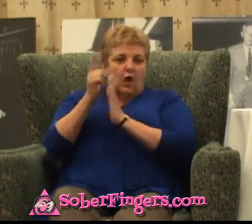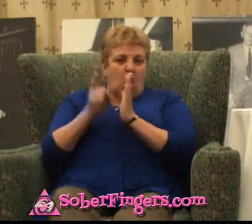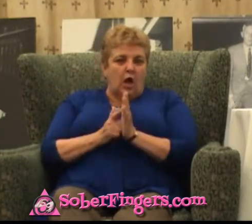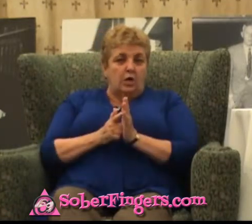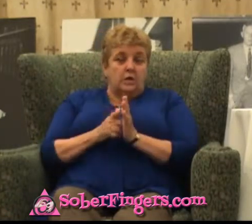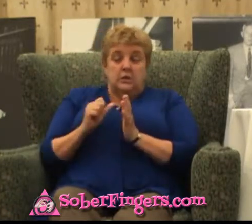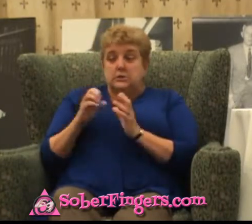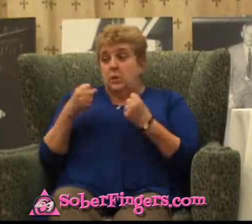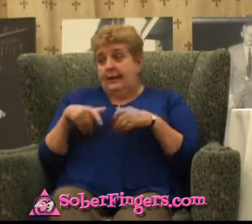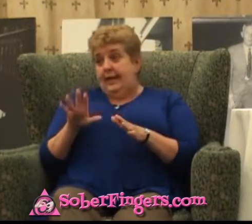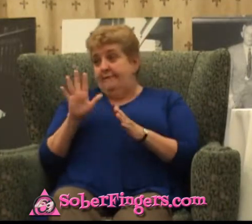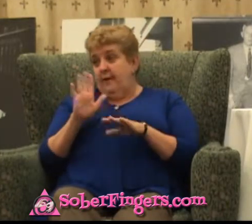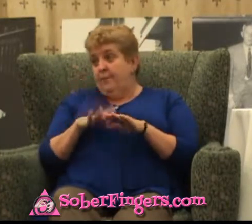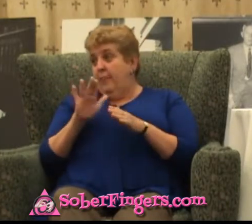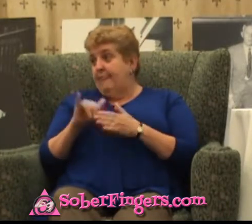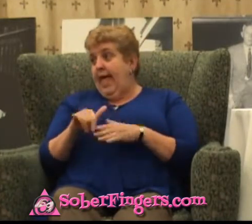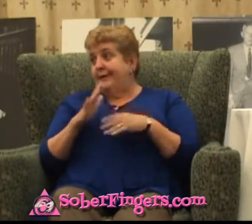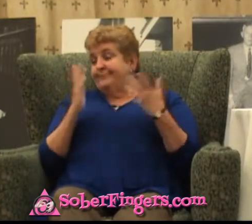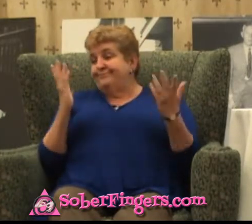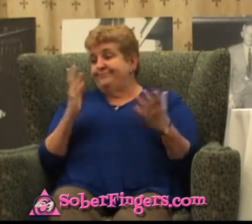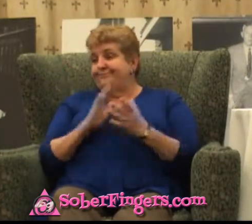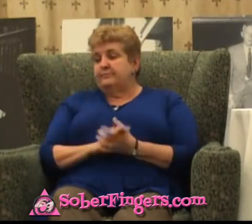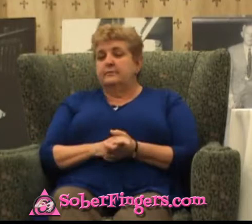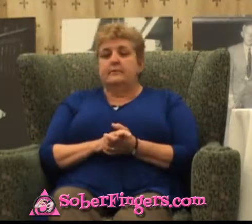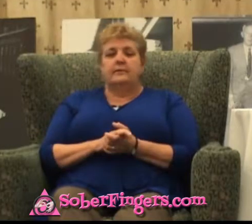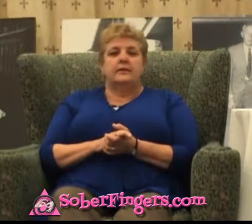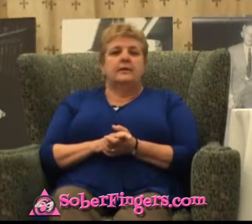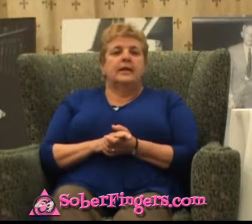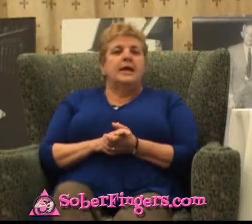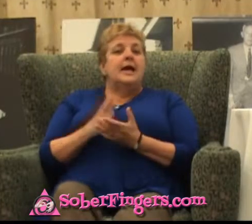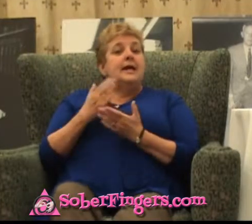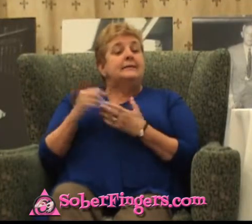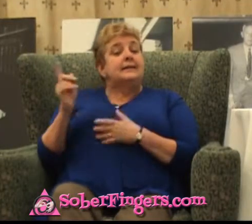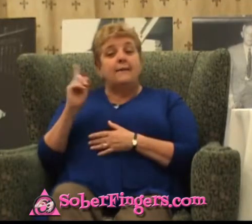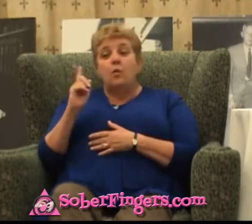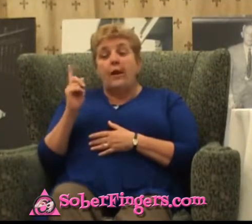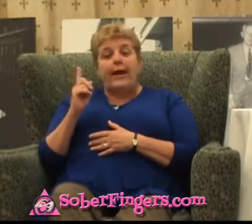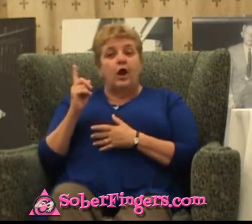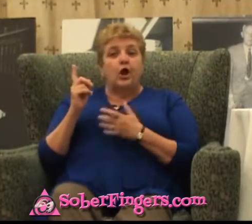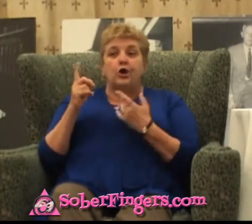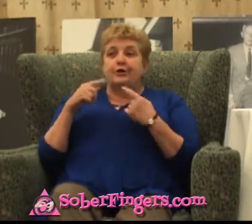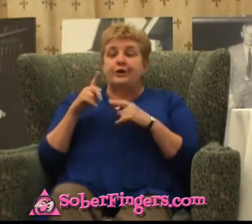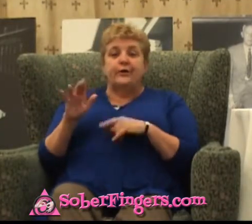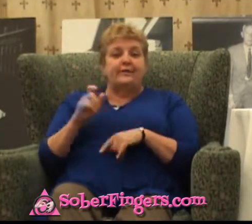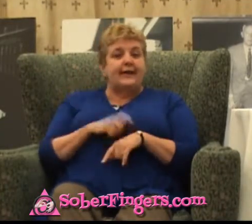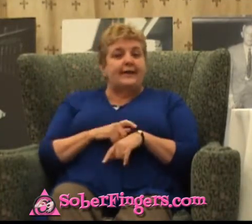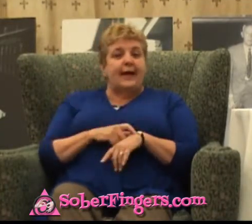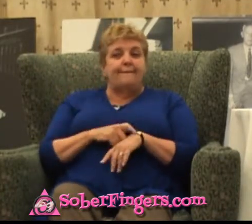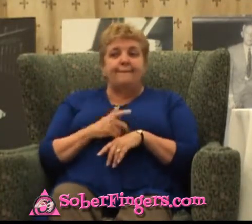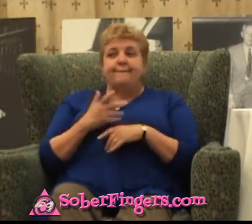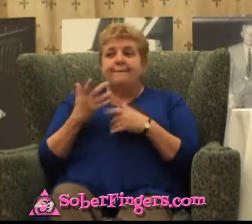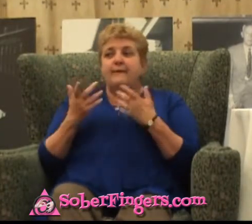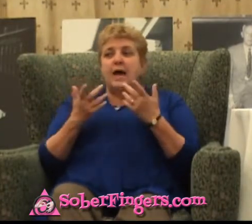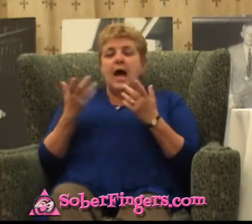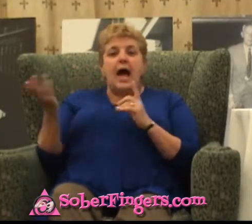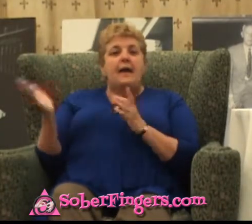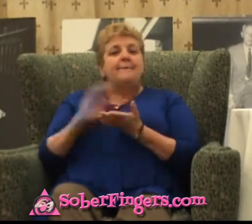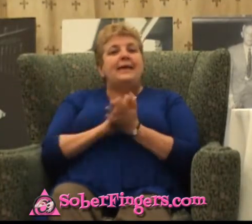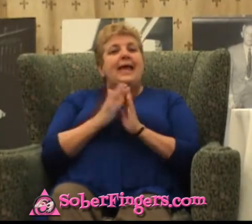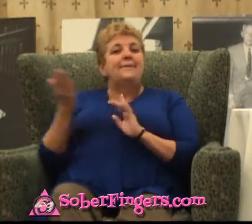gave up on that rapidly too. Somewhere along the lines during this course of time, I got convinced that what would fix what